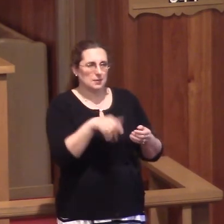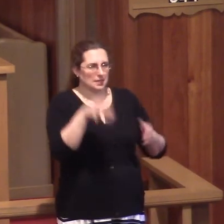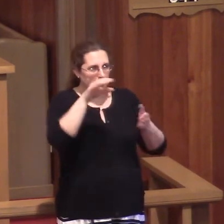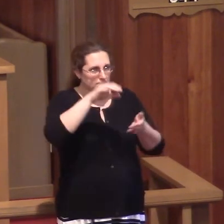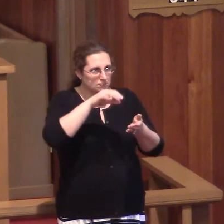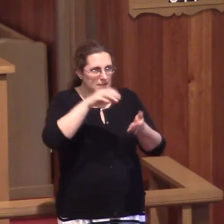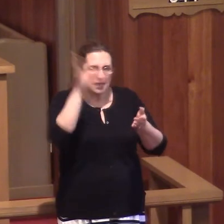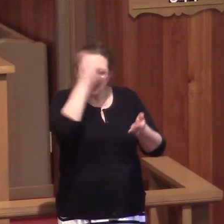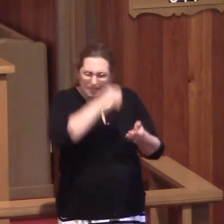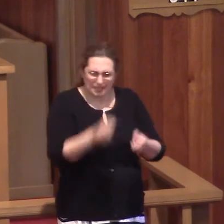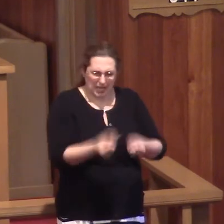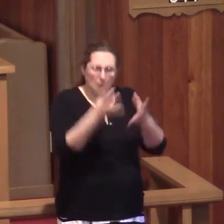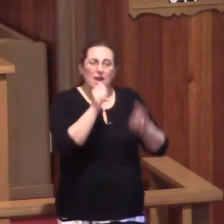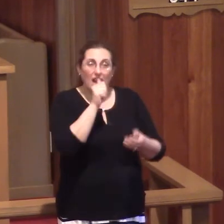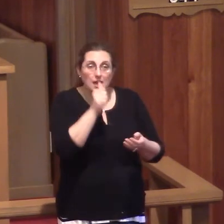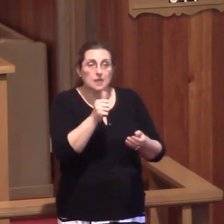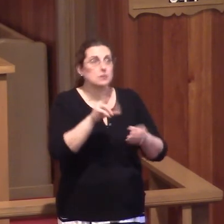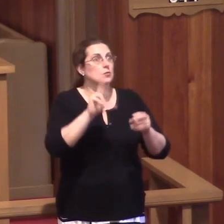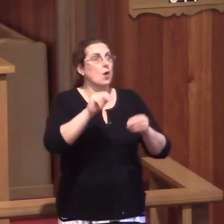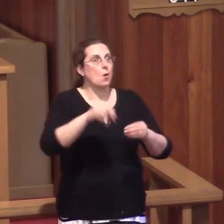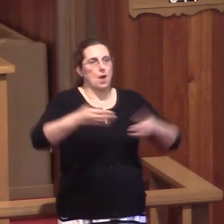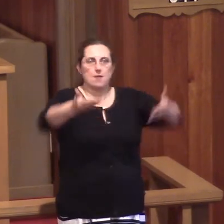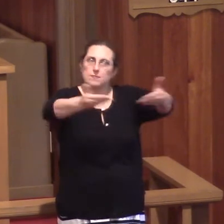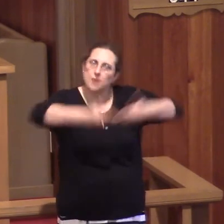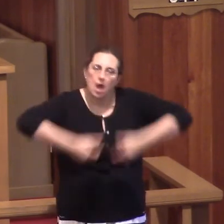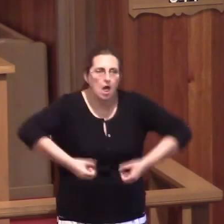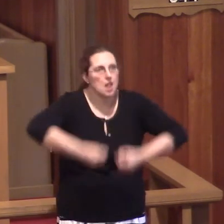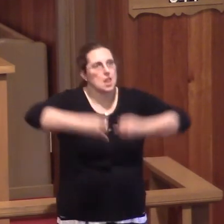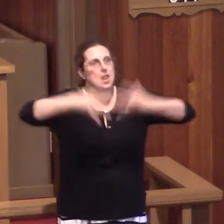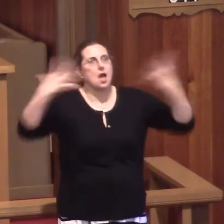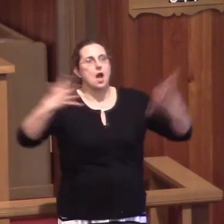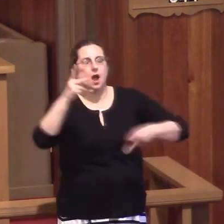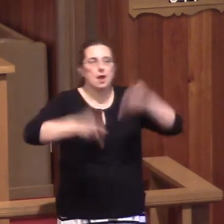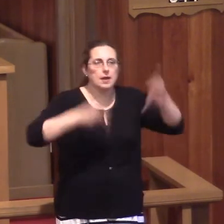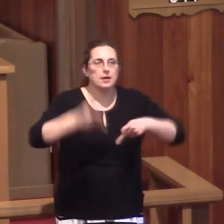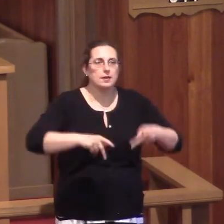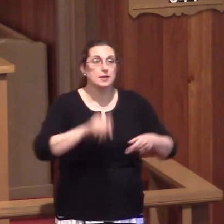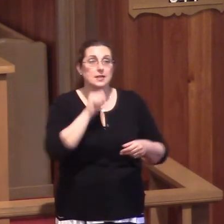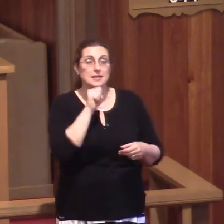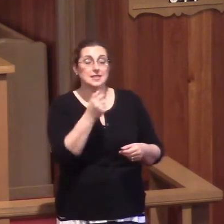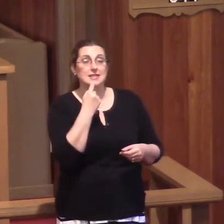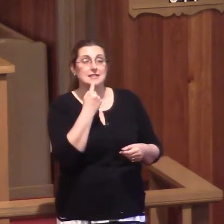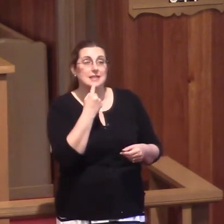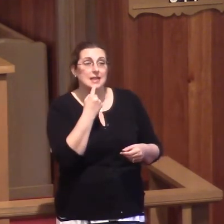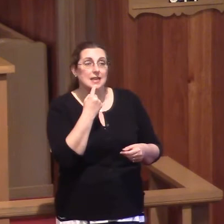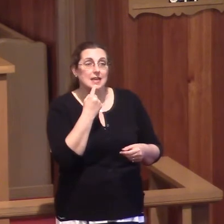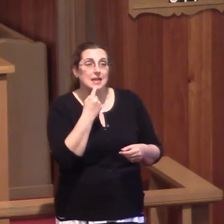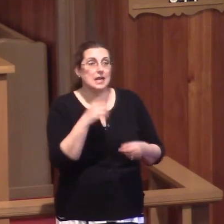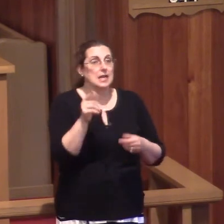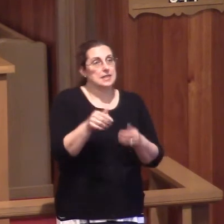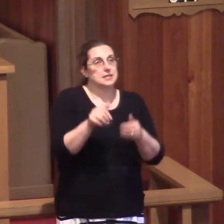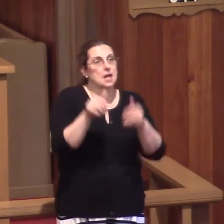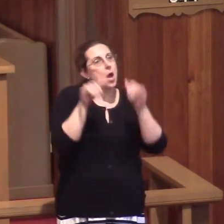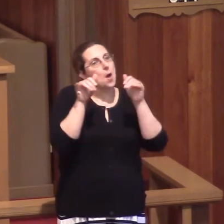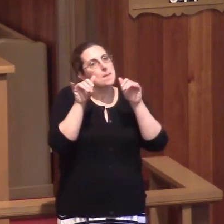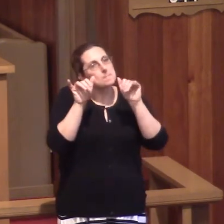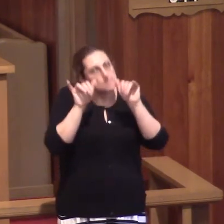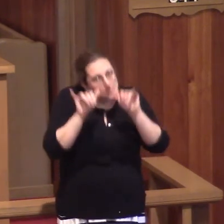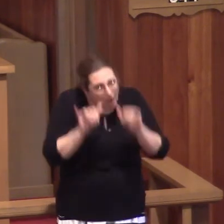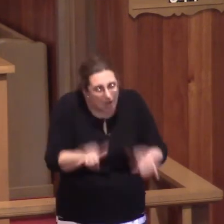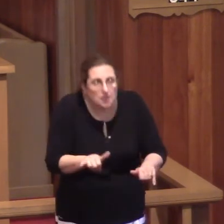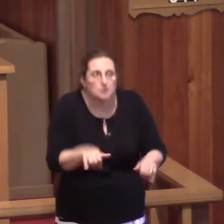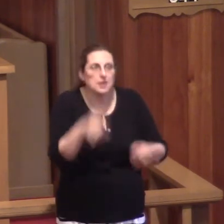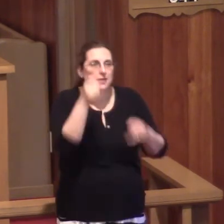He invited a lot of people. He didn't tell them That the banquet was a possibility That they were